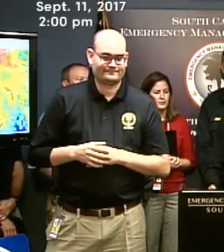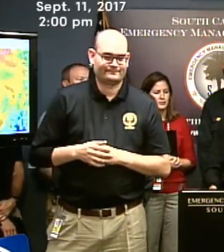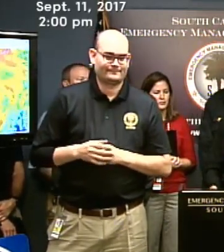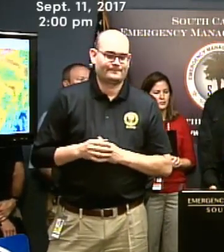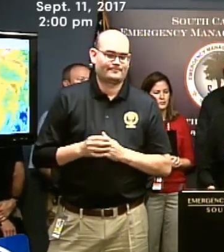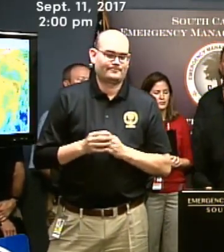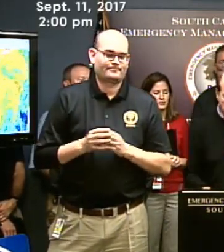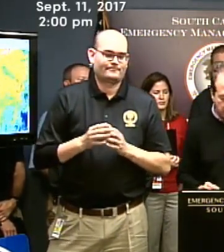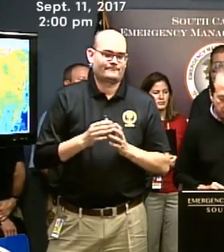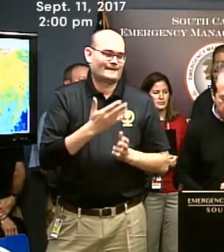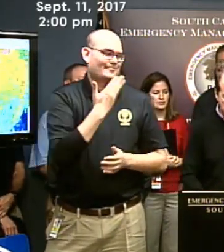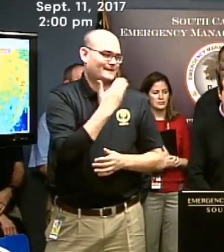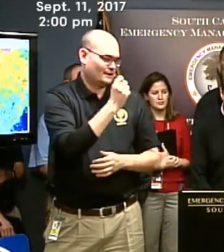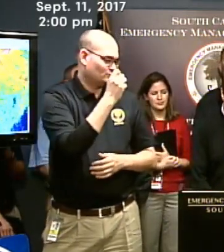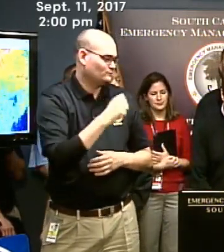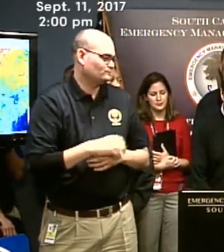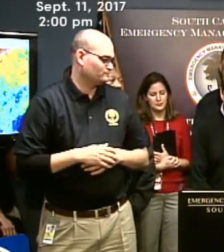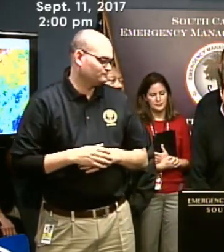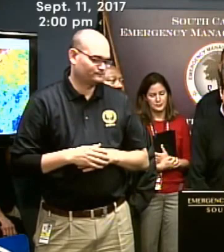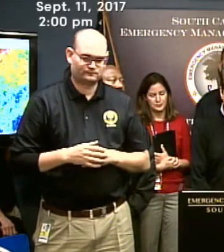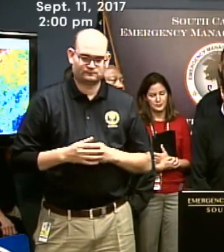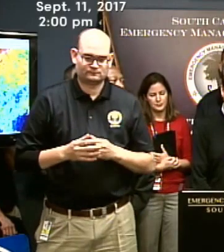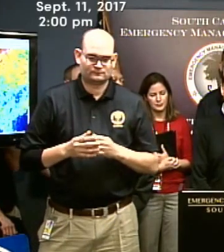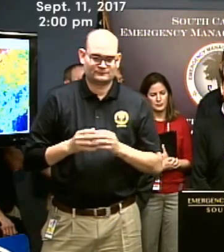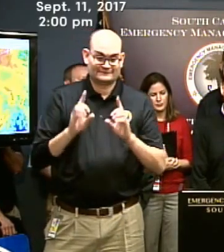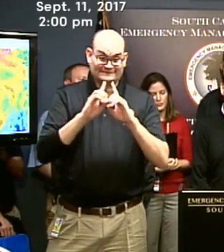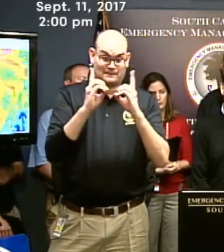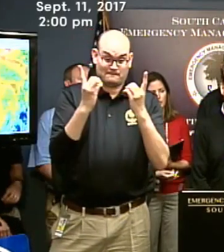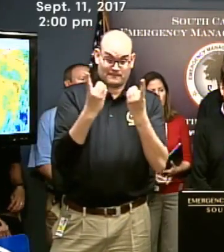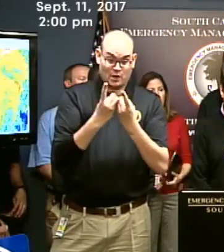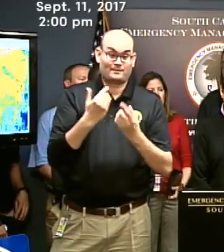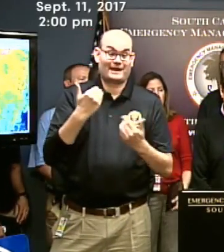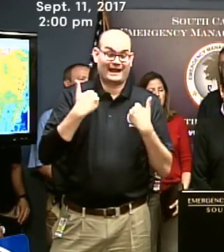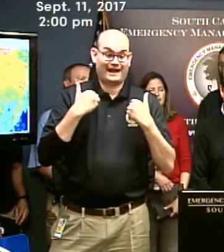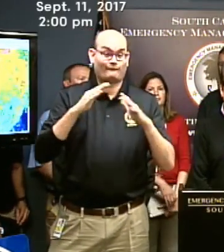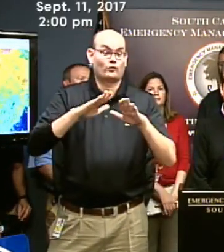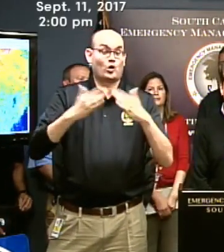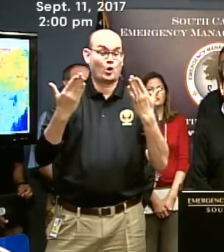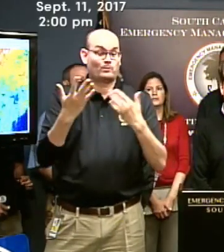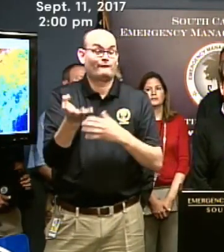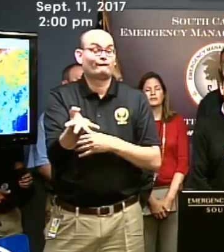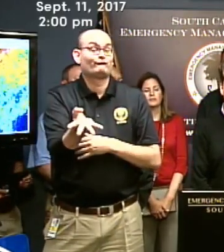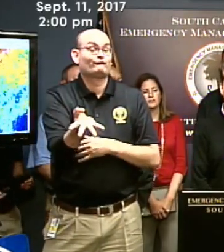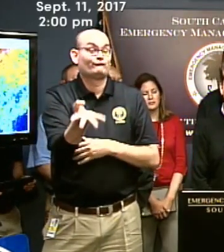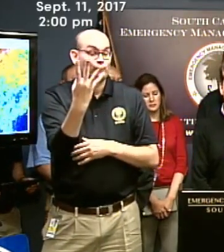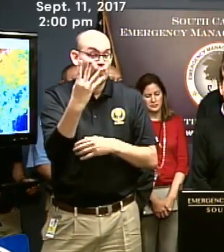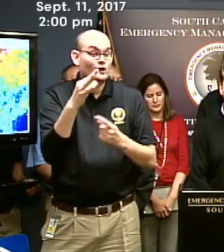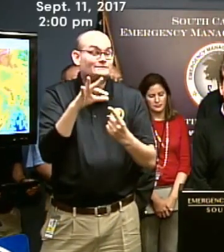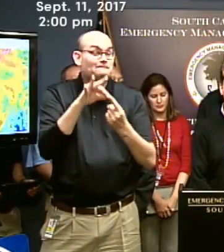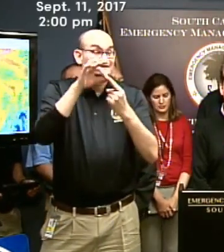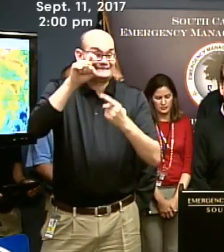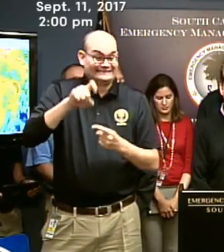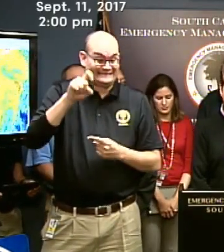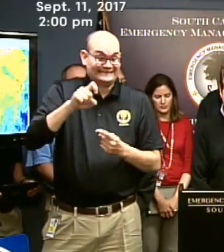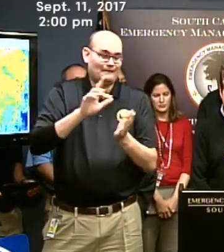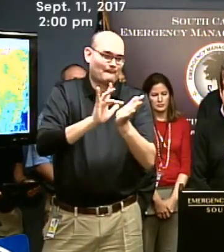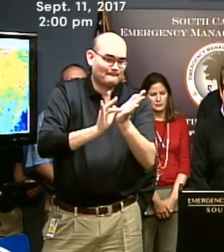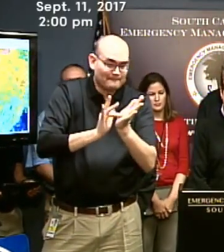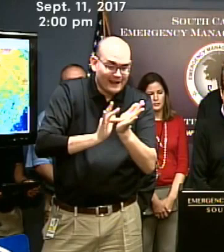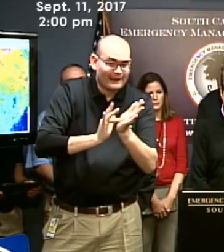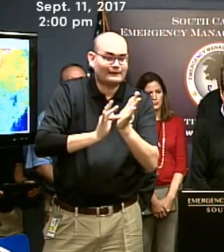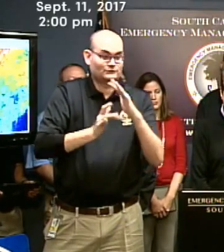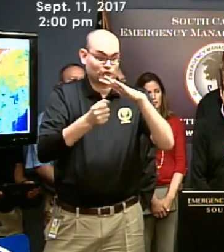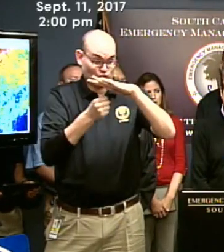Thank you, Governor. The department has opened 4 special needs, medical special needs shelters in